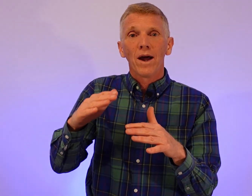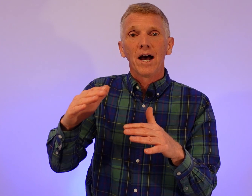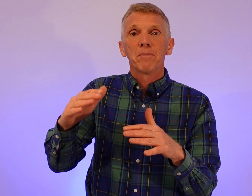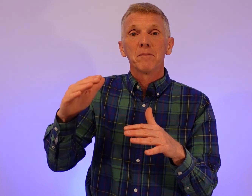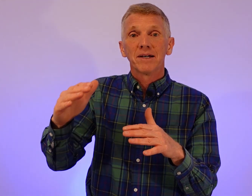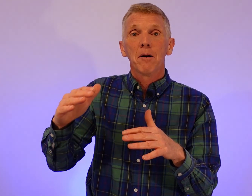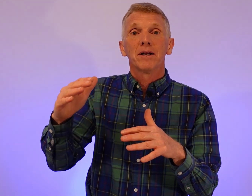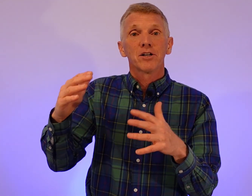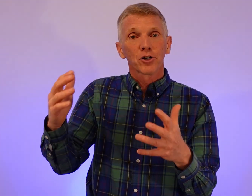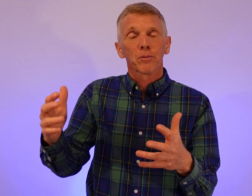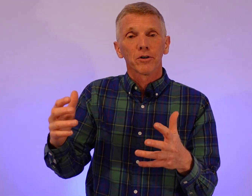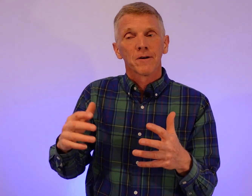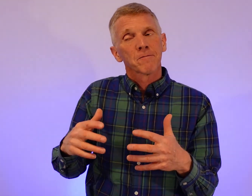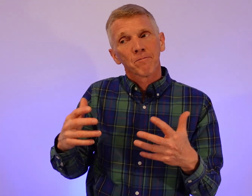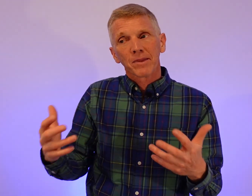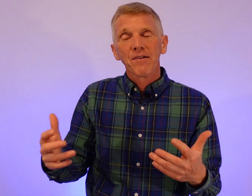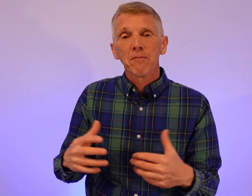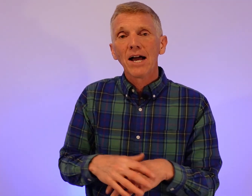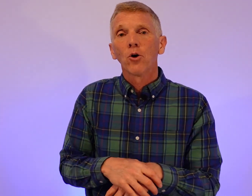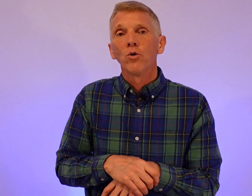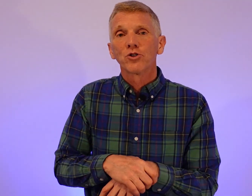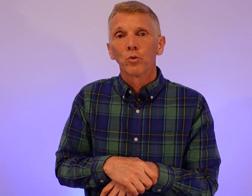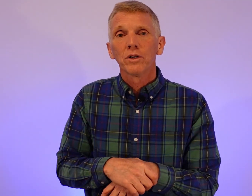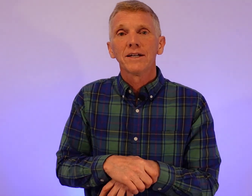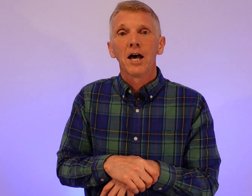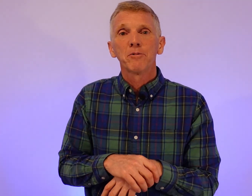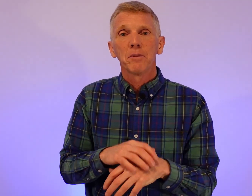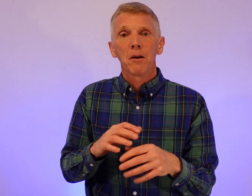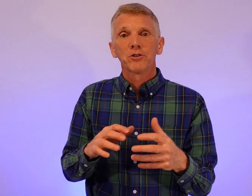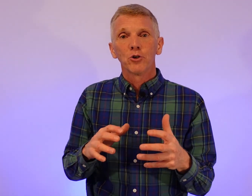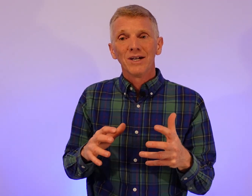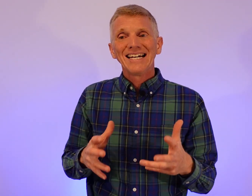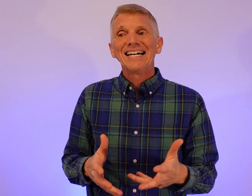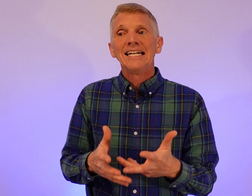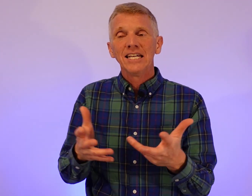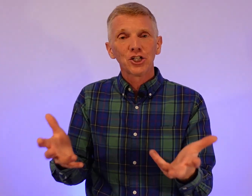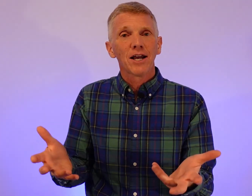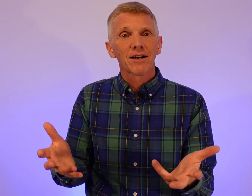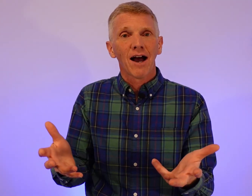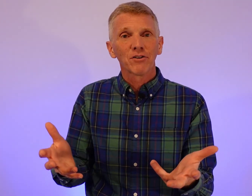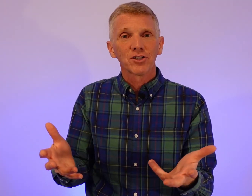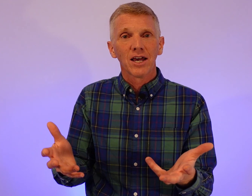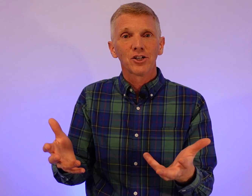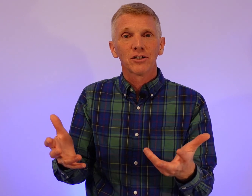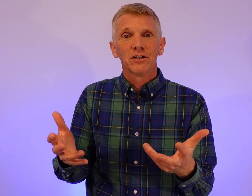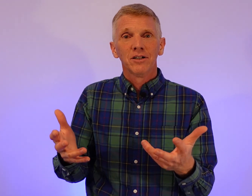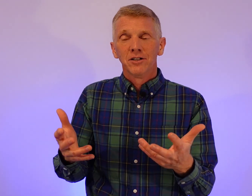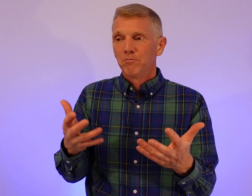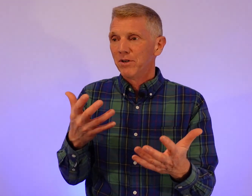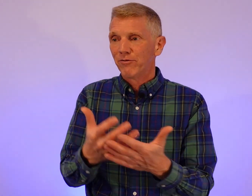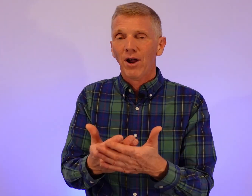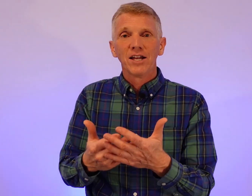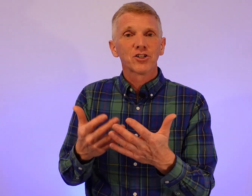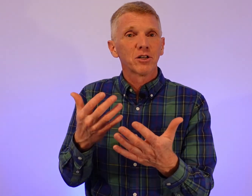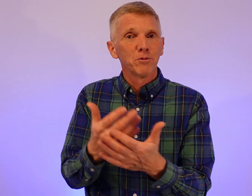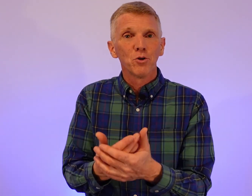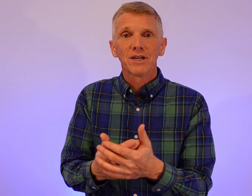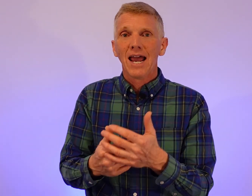up into becoming an interpreter. I think my goal is to really help you be able to initiate a conversation, be friends, communicate,